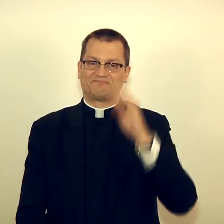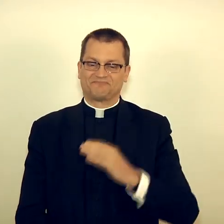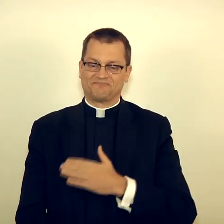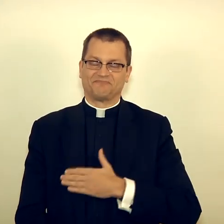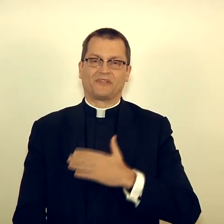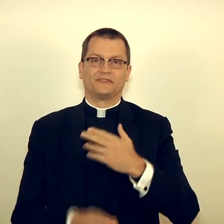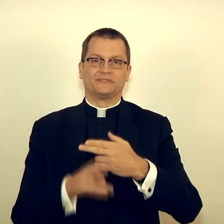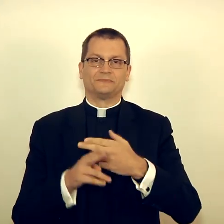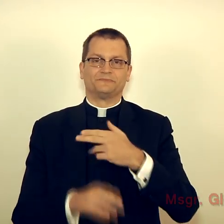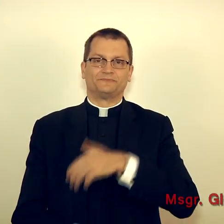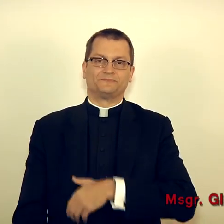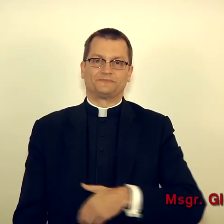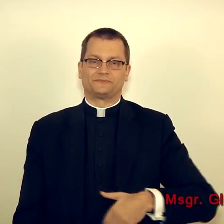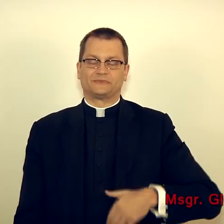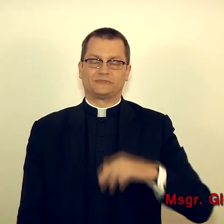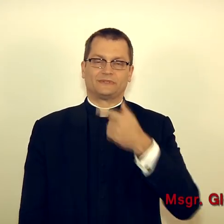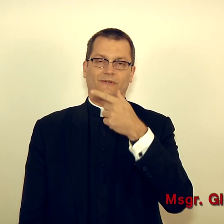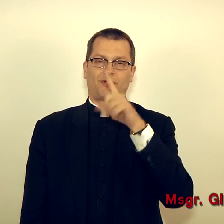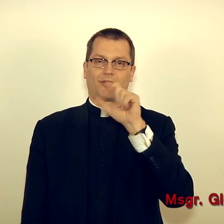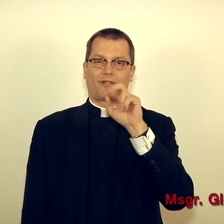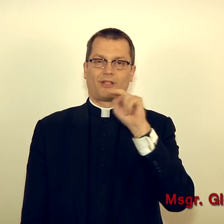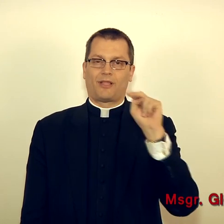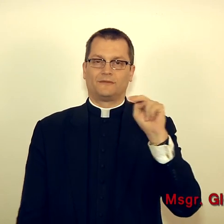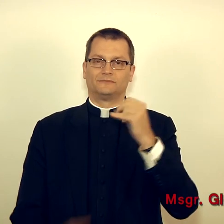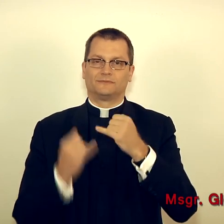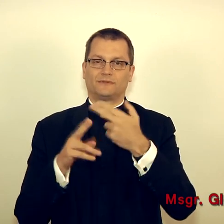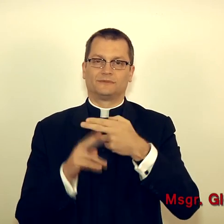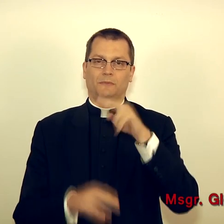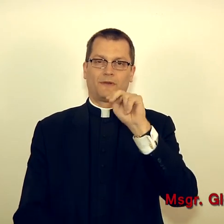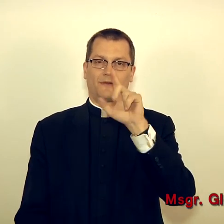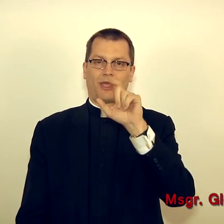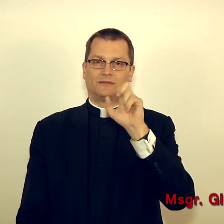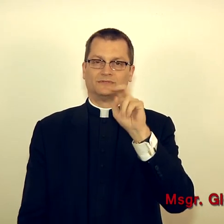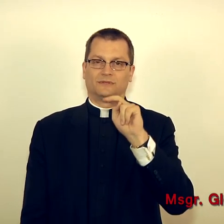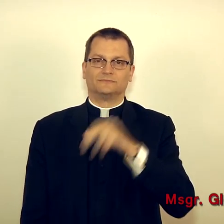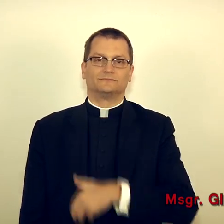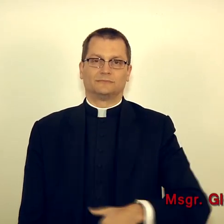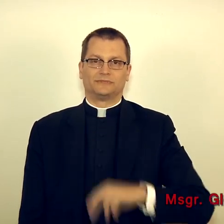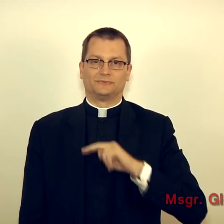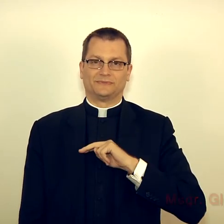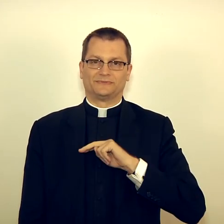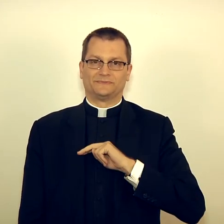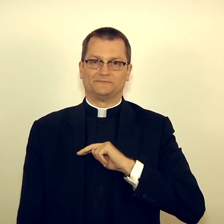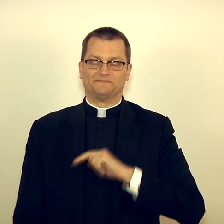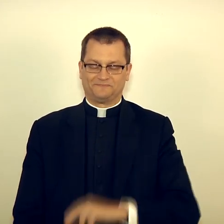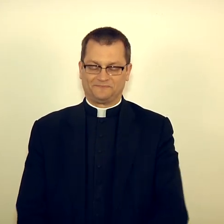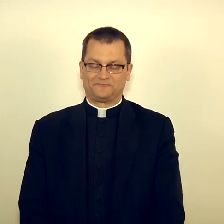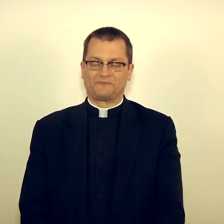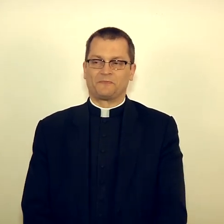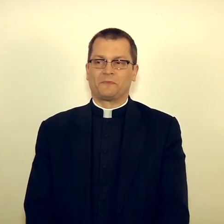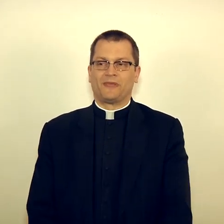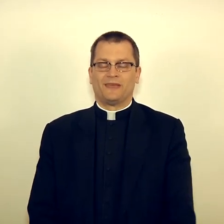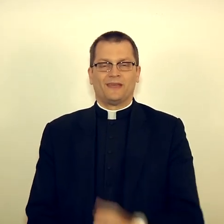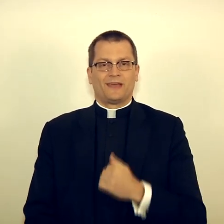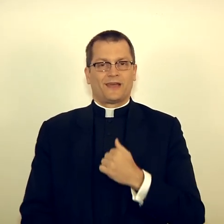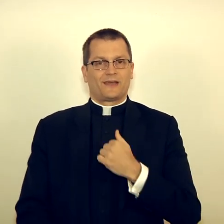Okay. Hello, my name is Monsignor Glenn Nelson. That's my name sign, Monsignor